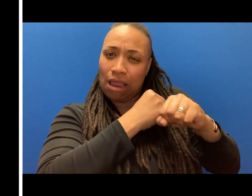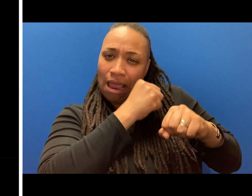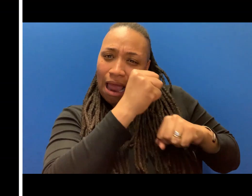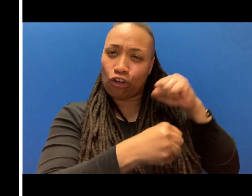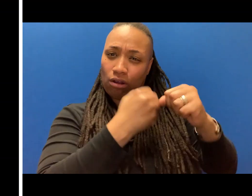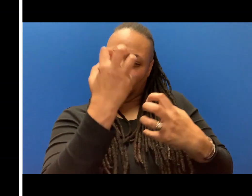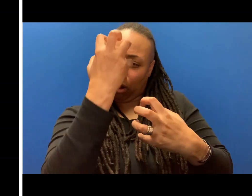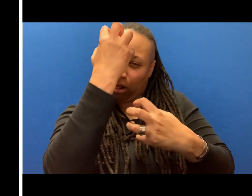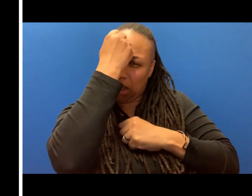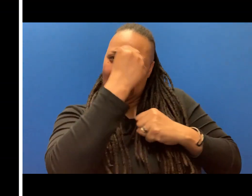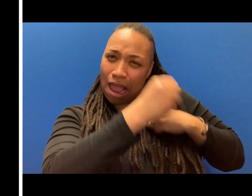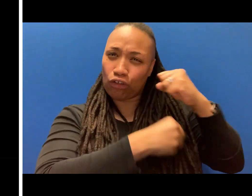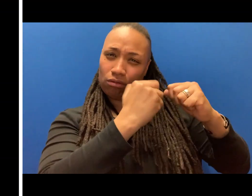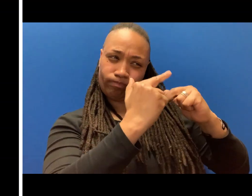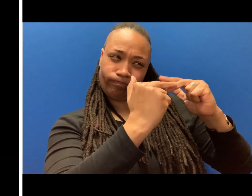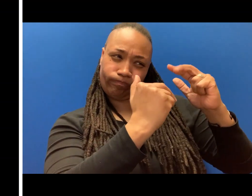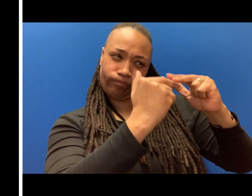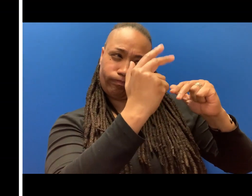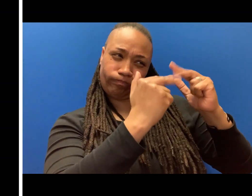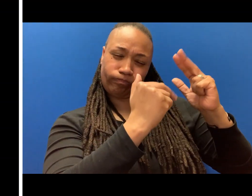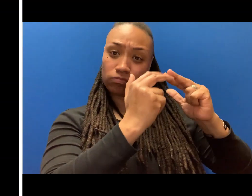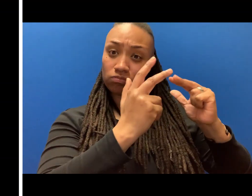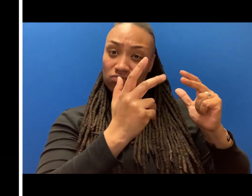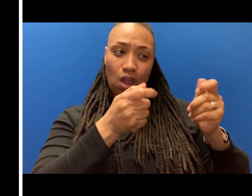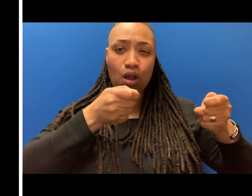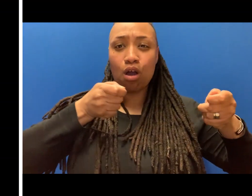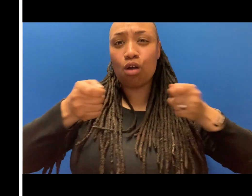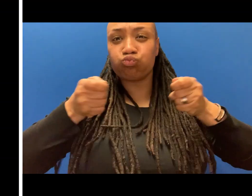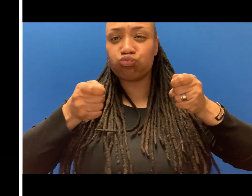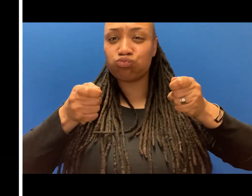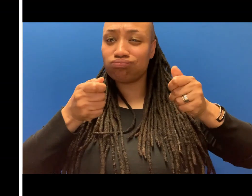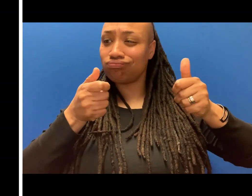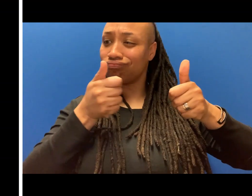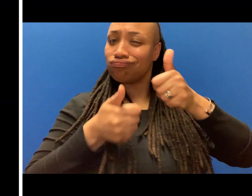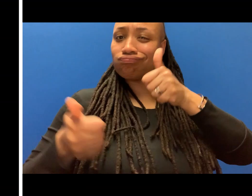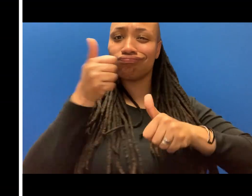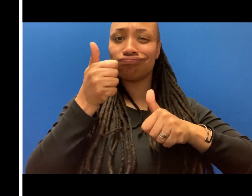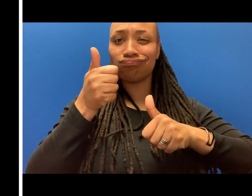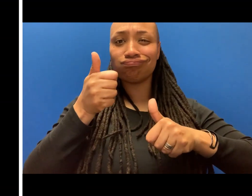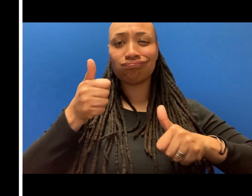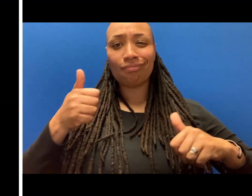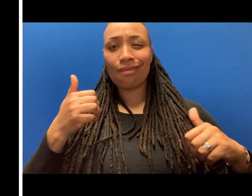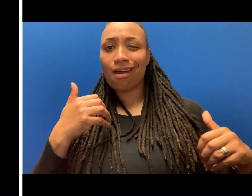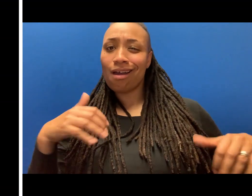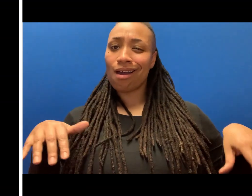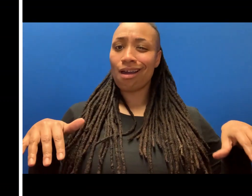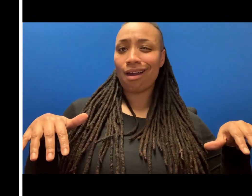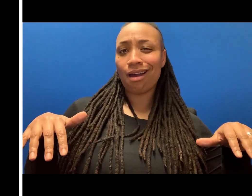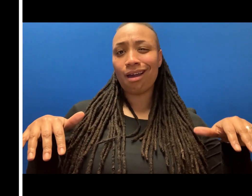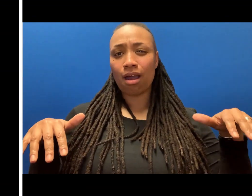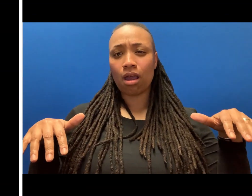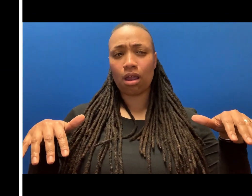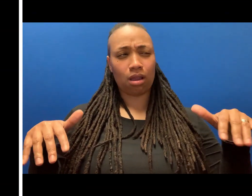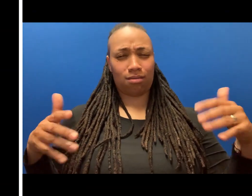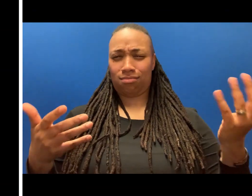systems and structures to enact the delusions of white supremacy. And so the conversation doesn't need